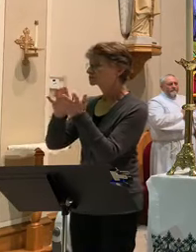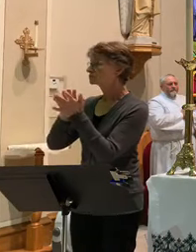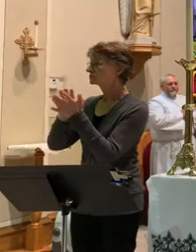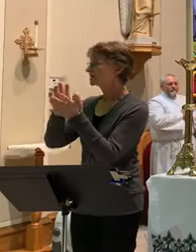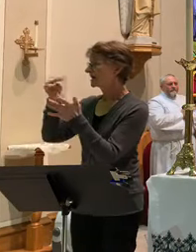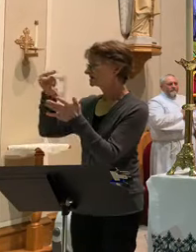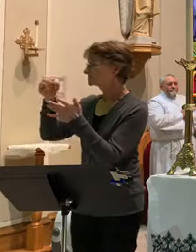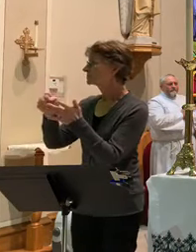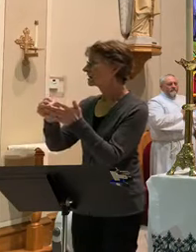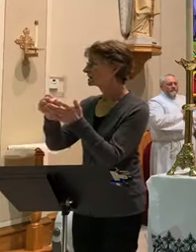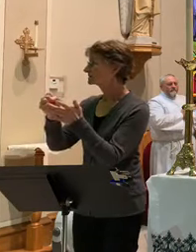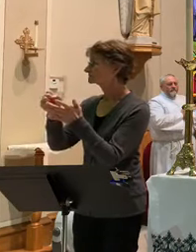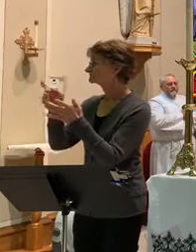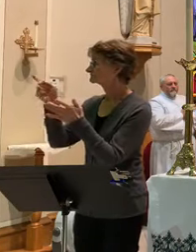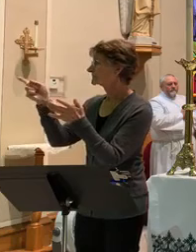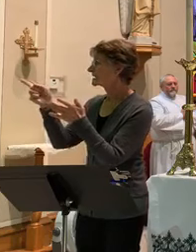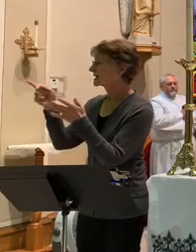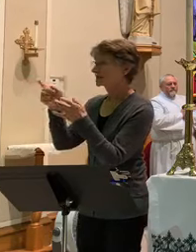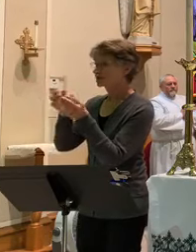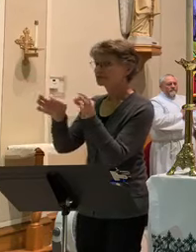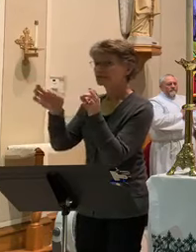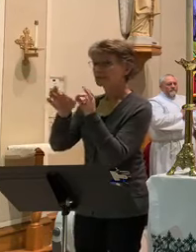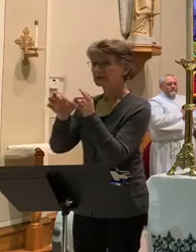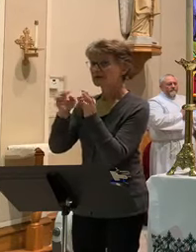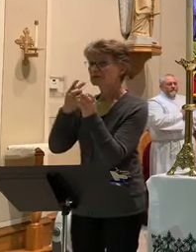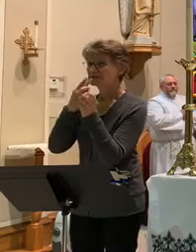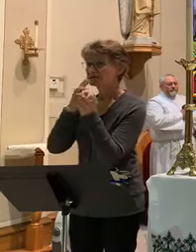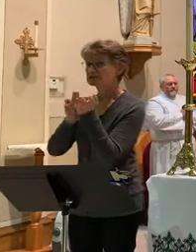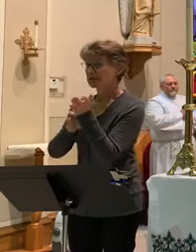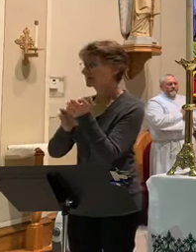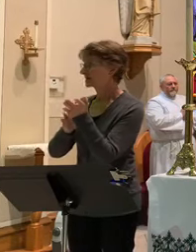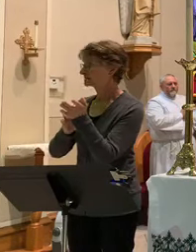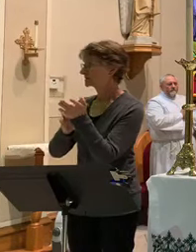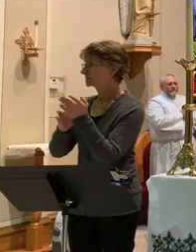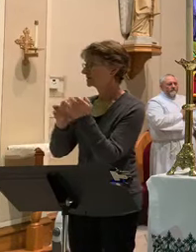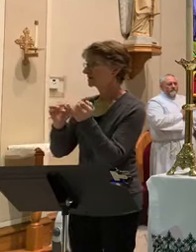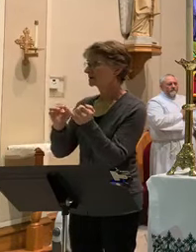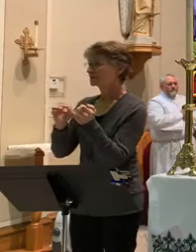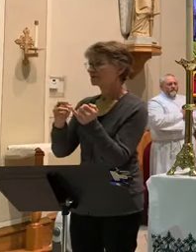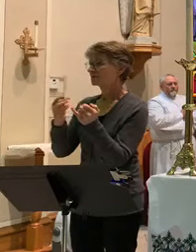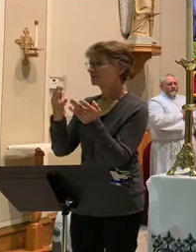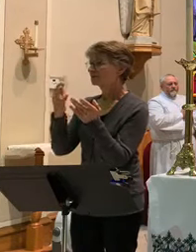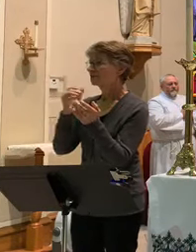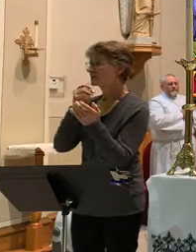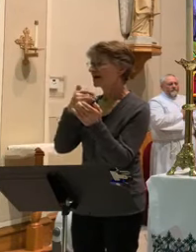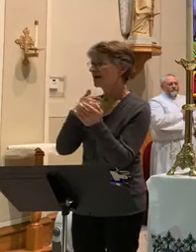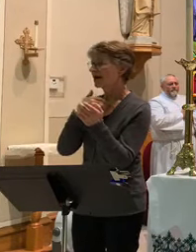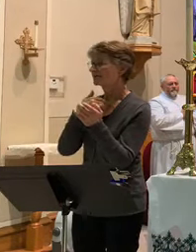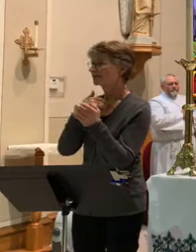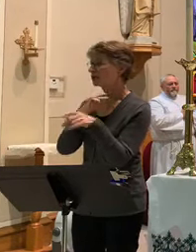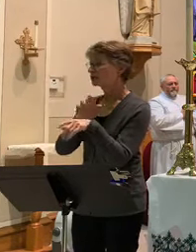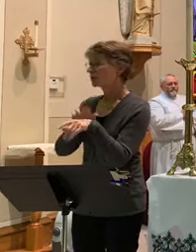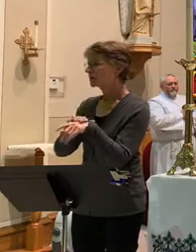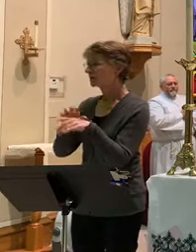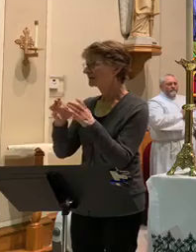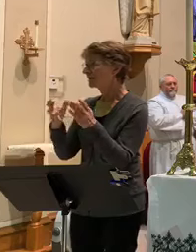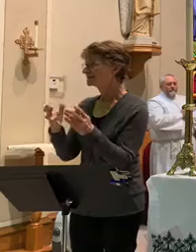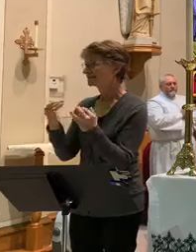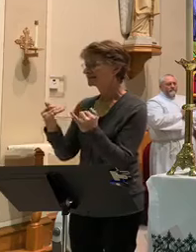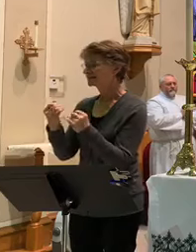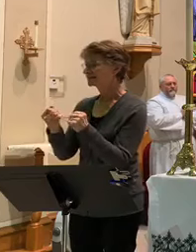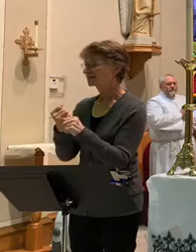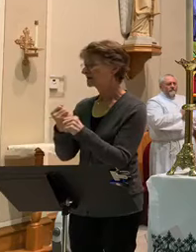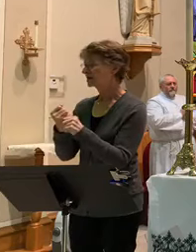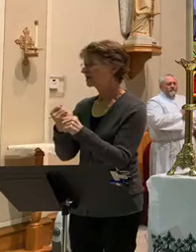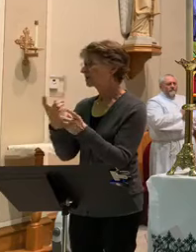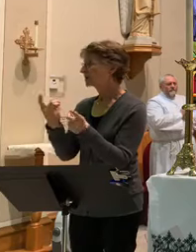And it's very important that we sign up. We won't be doing the usual classes that we have. We'll be sending